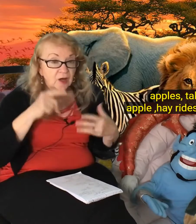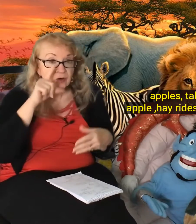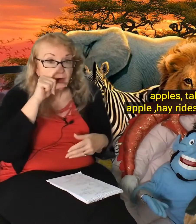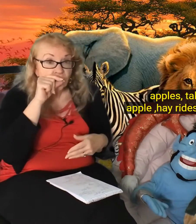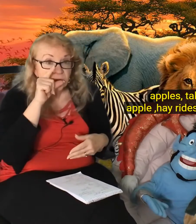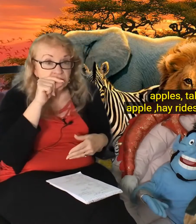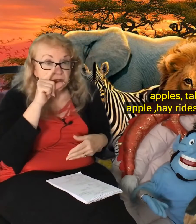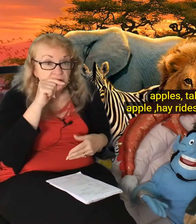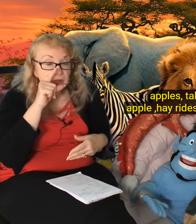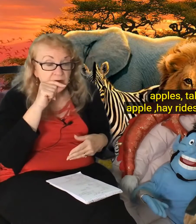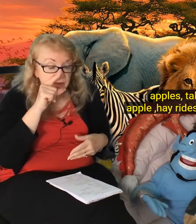Scarecrows.